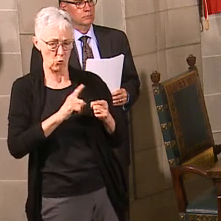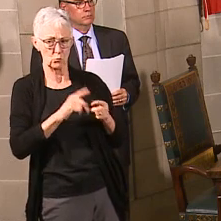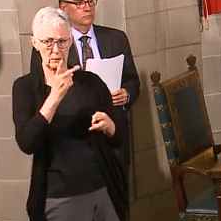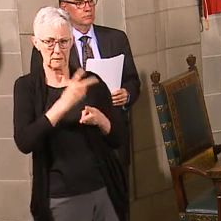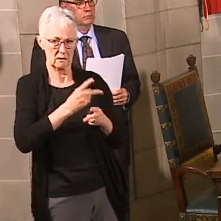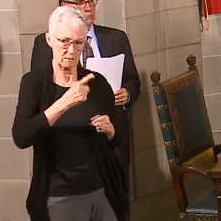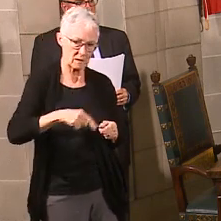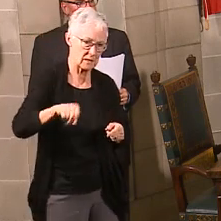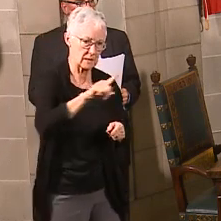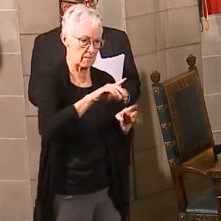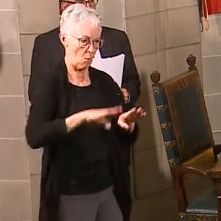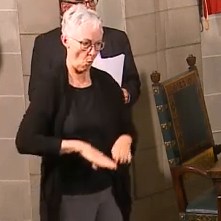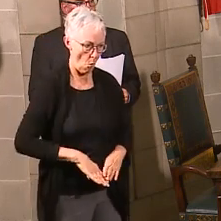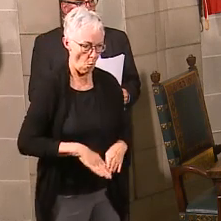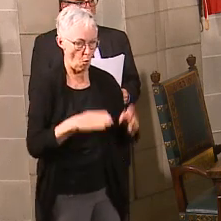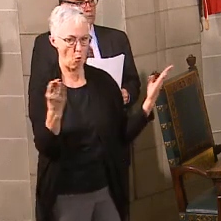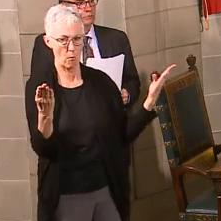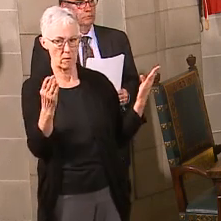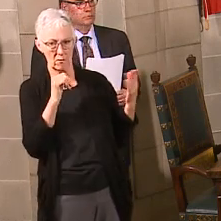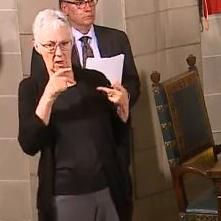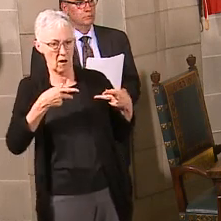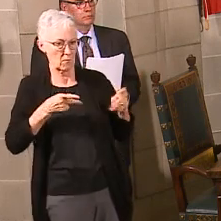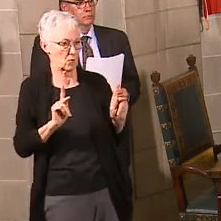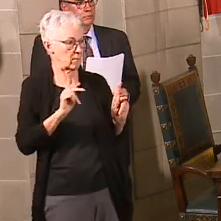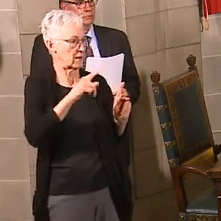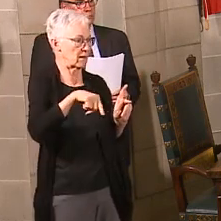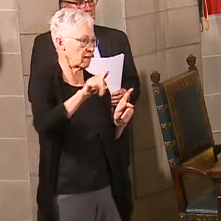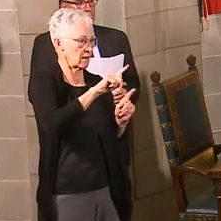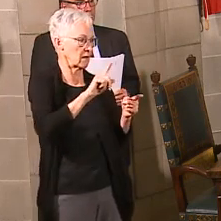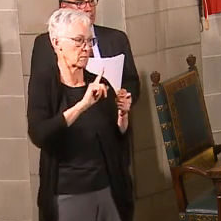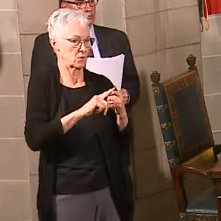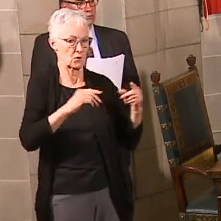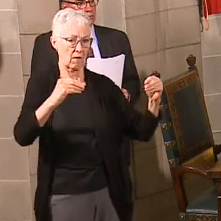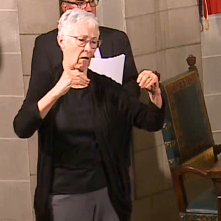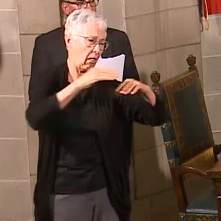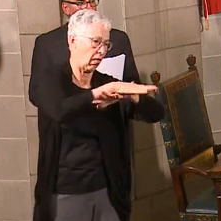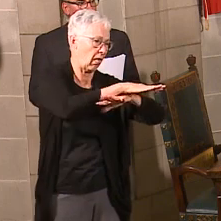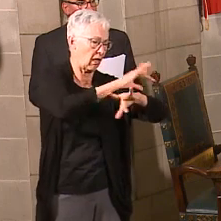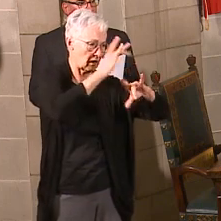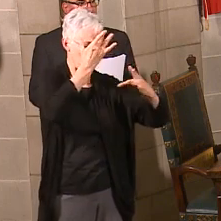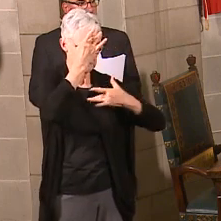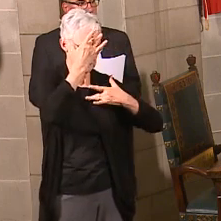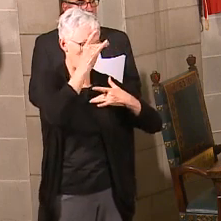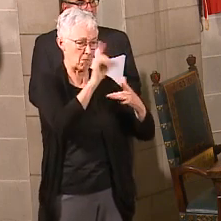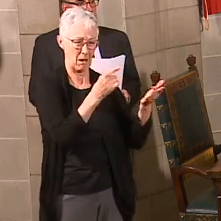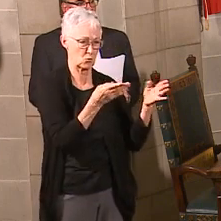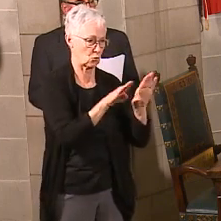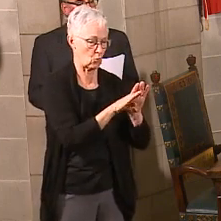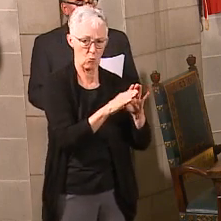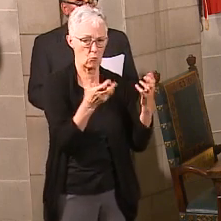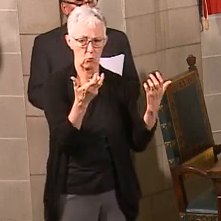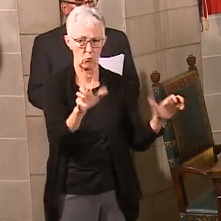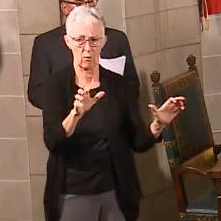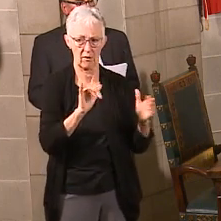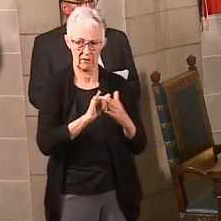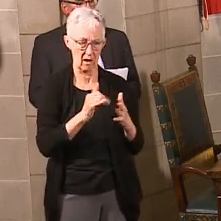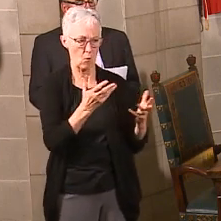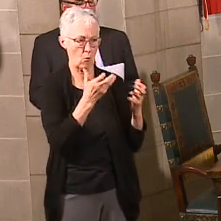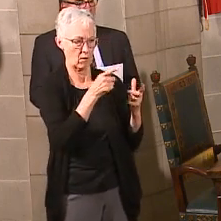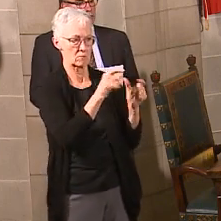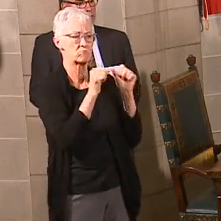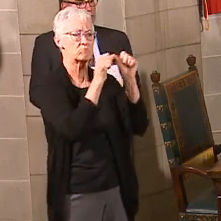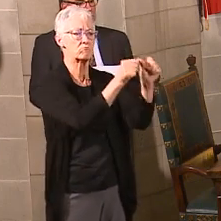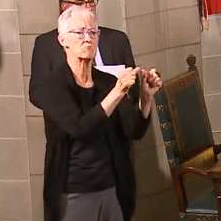our country. We've got to keep those food processing plants open so that we can continue to make sure that not only our state, but the entire nation is fed.